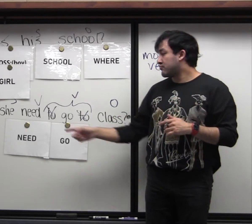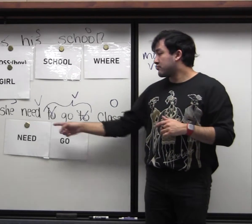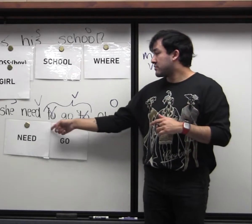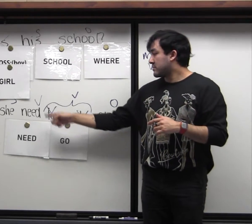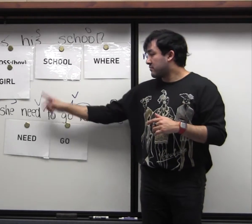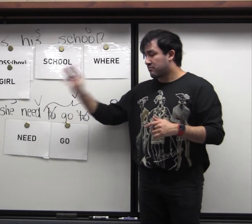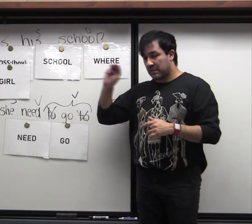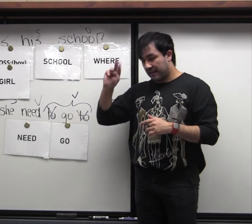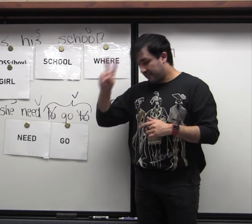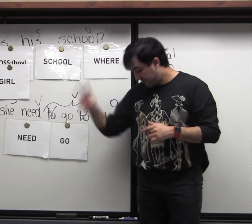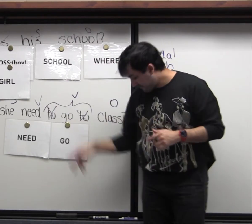one, well,